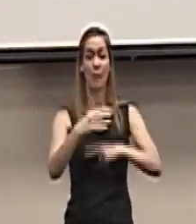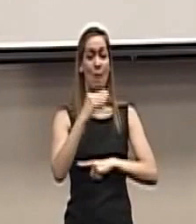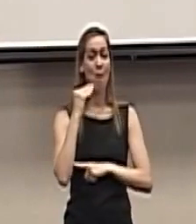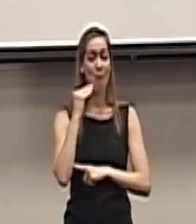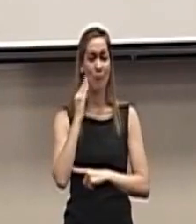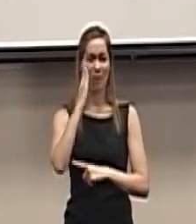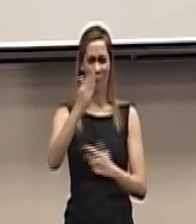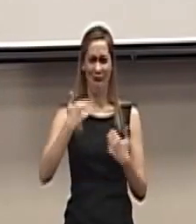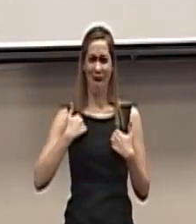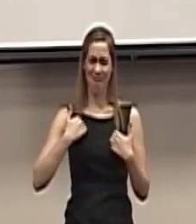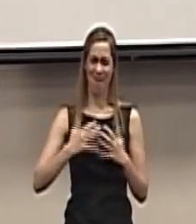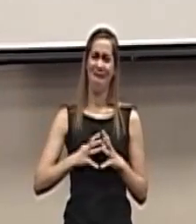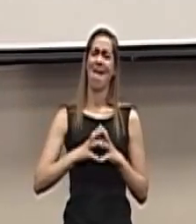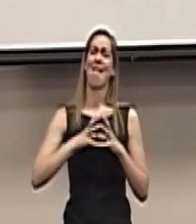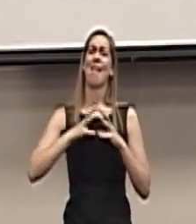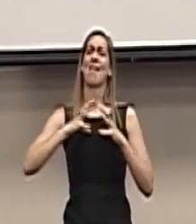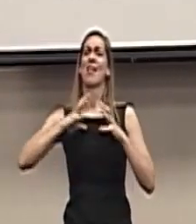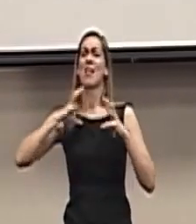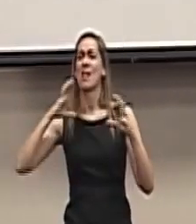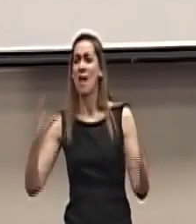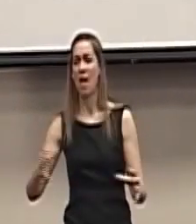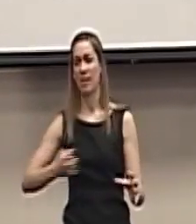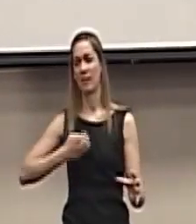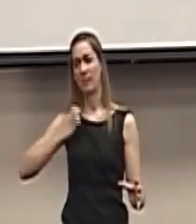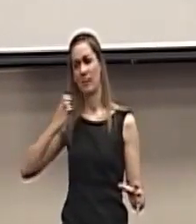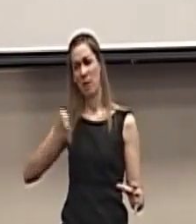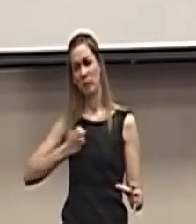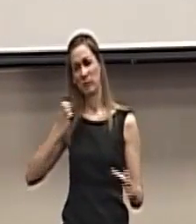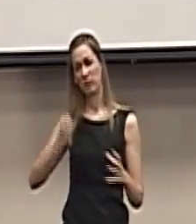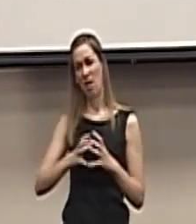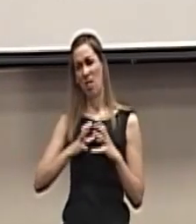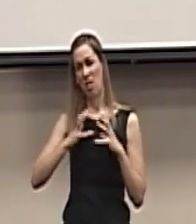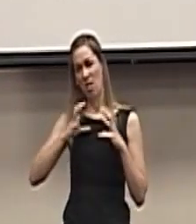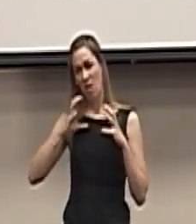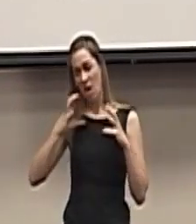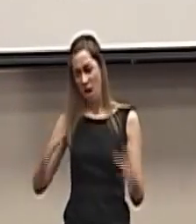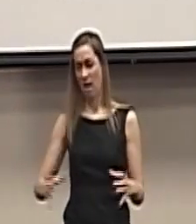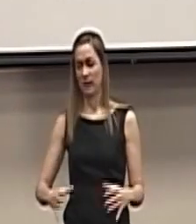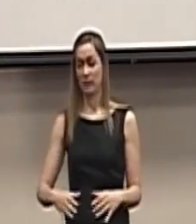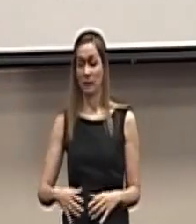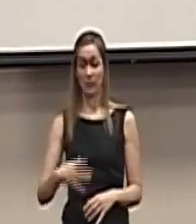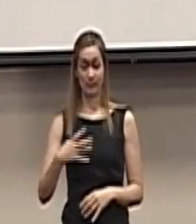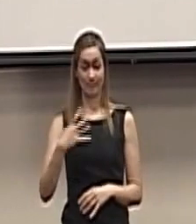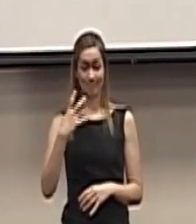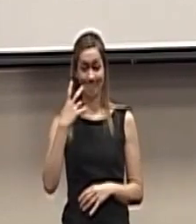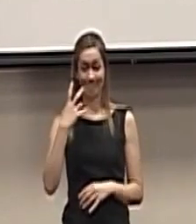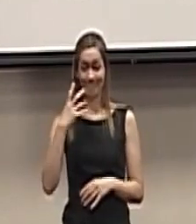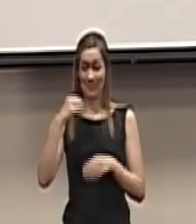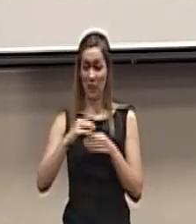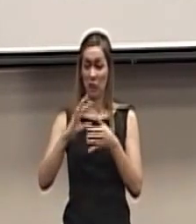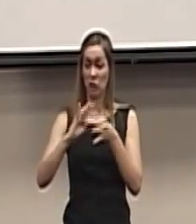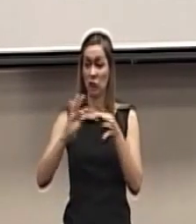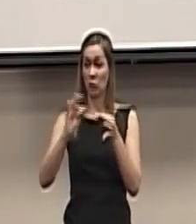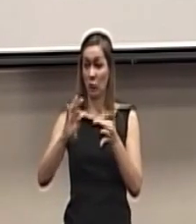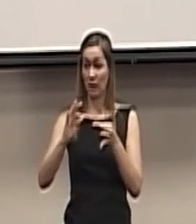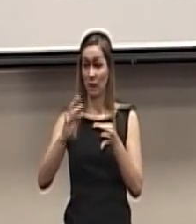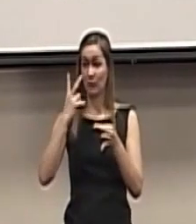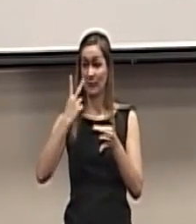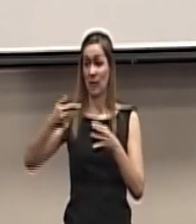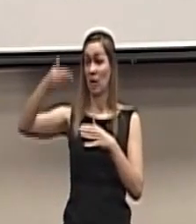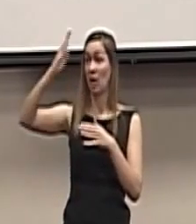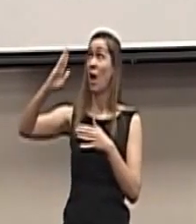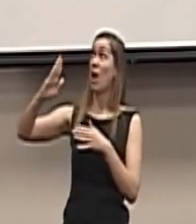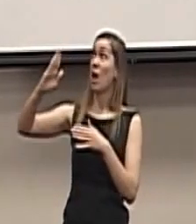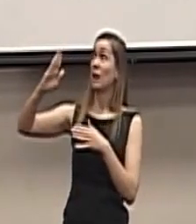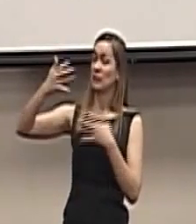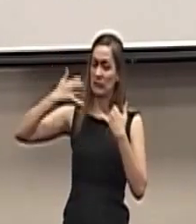be a lot of emotion. There's going to be a lot of emotion. And yet I want you to see this in the story, that God is still their God.